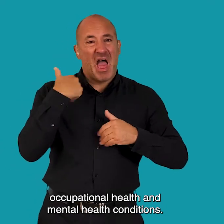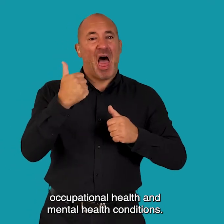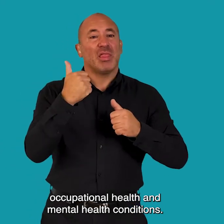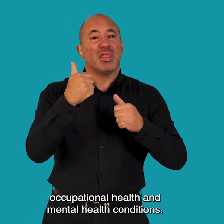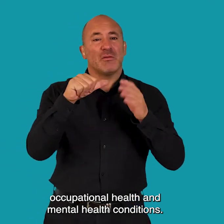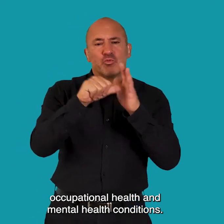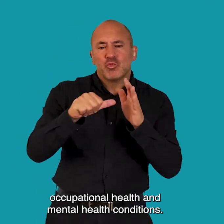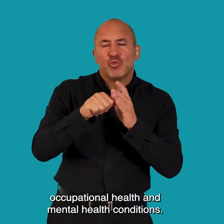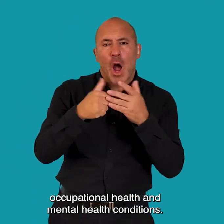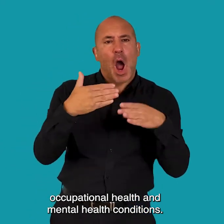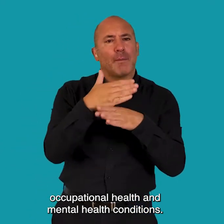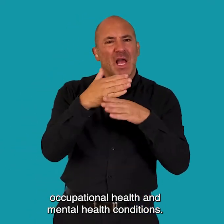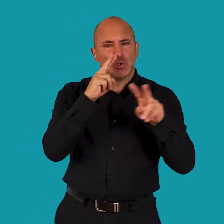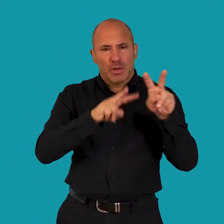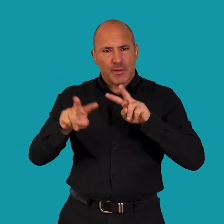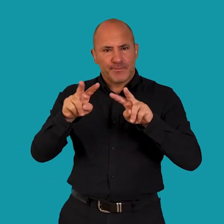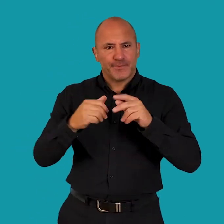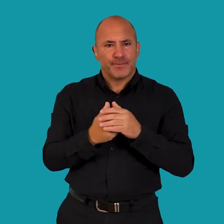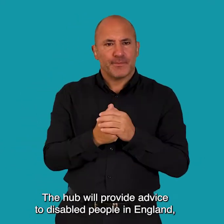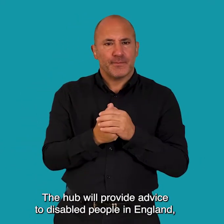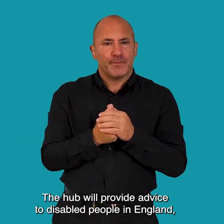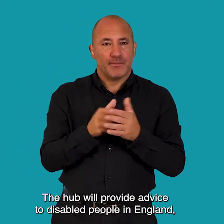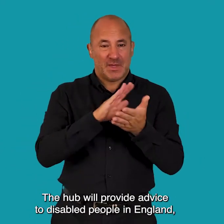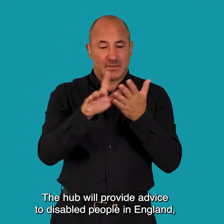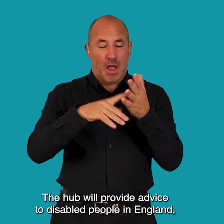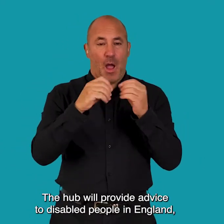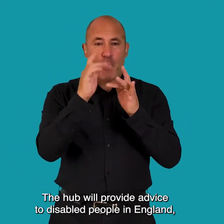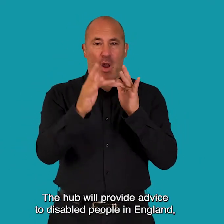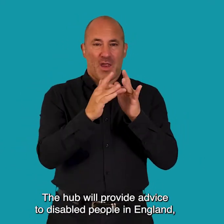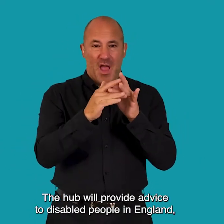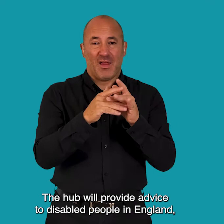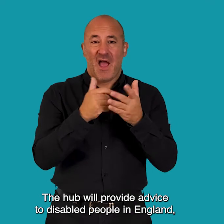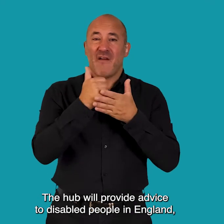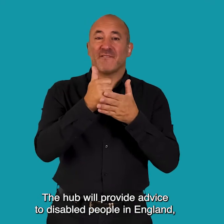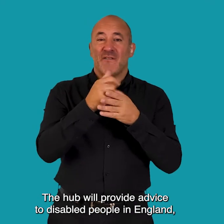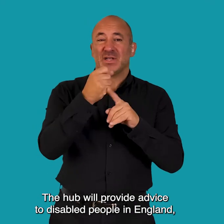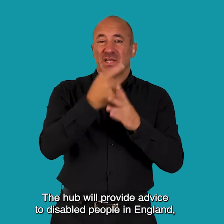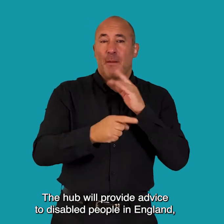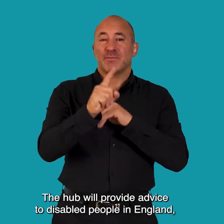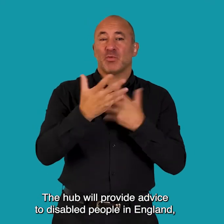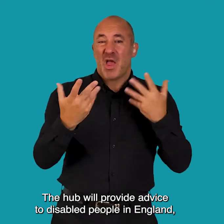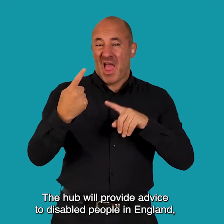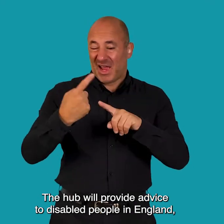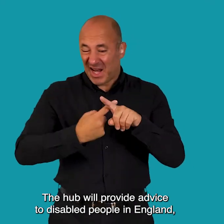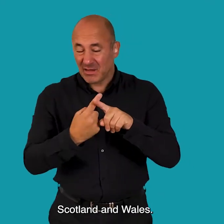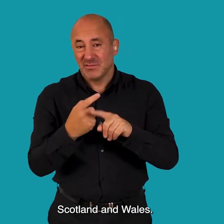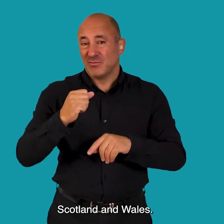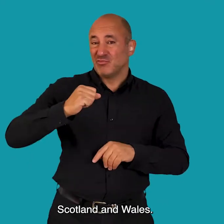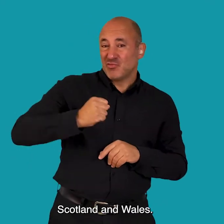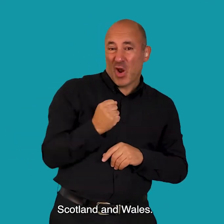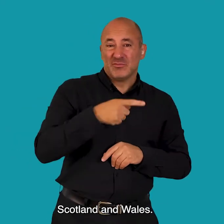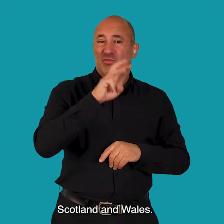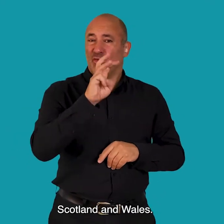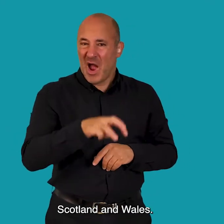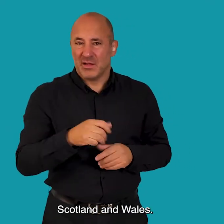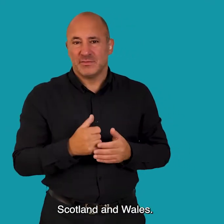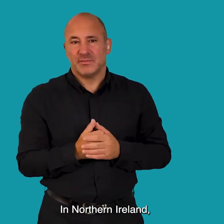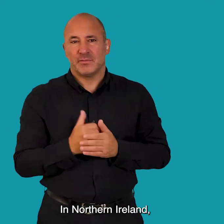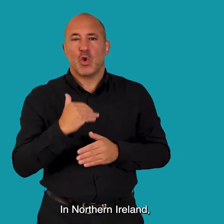mental health conditions. The hub will provide advice to disabled people in England, Scotland and Wales. In Northern